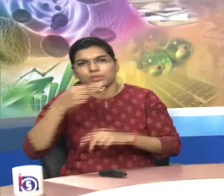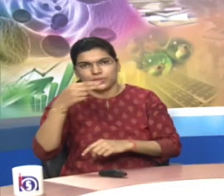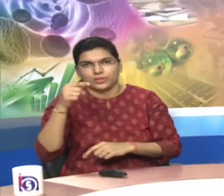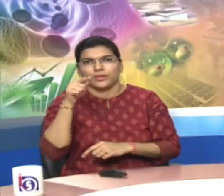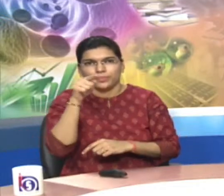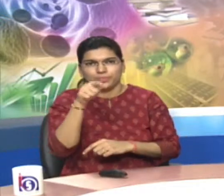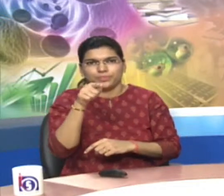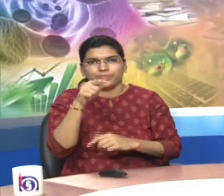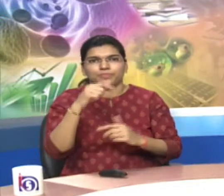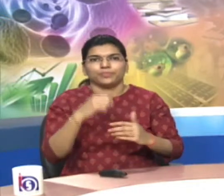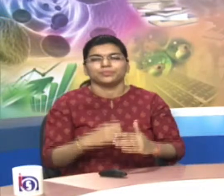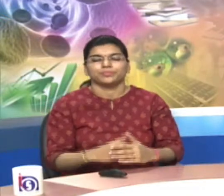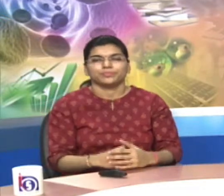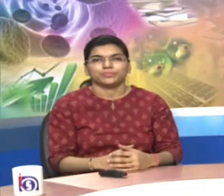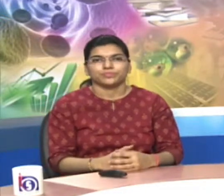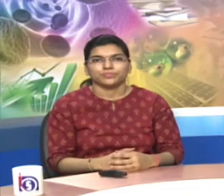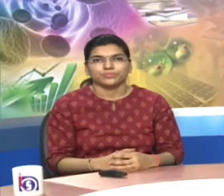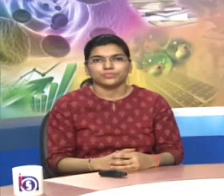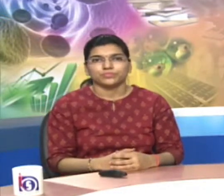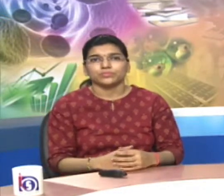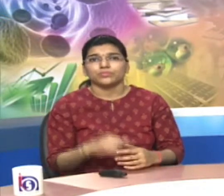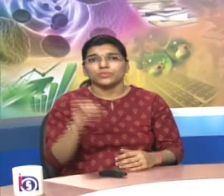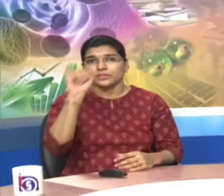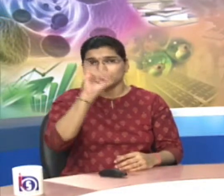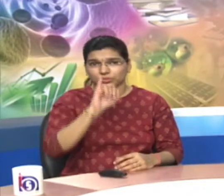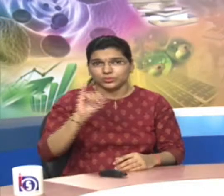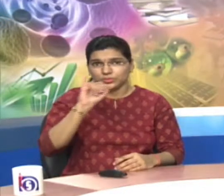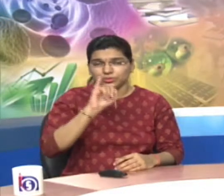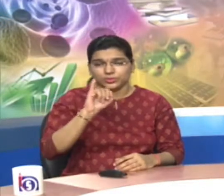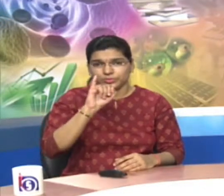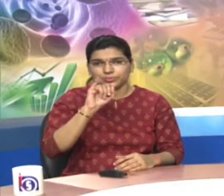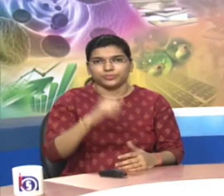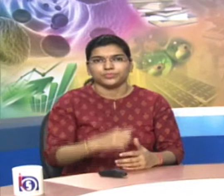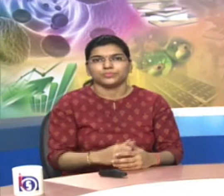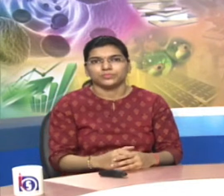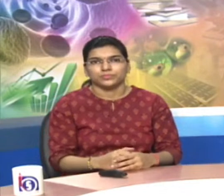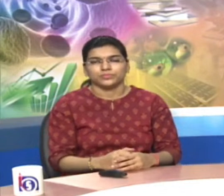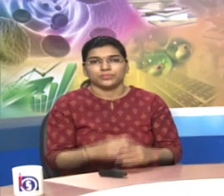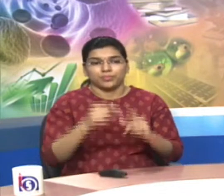commas, so that name is given as comma style.